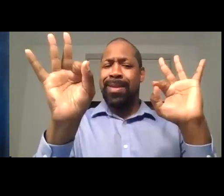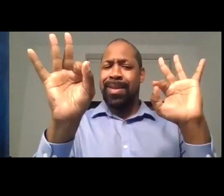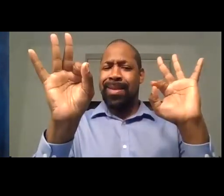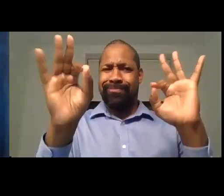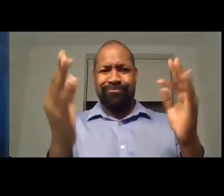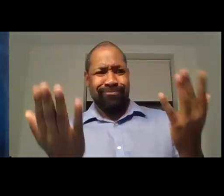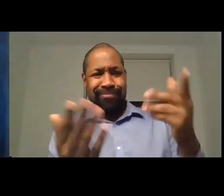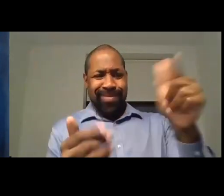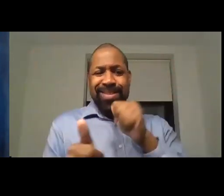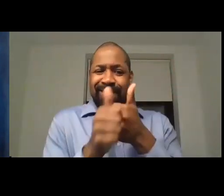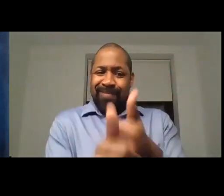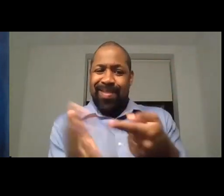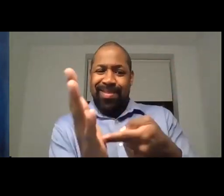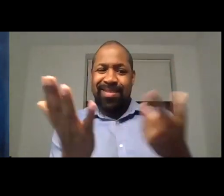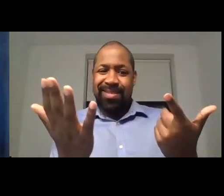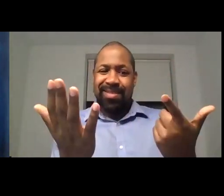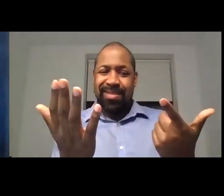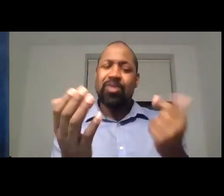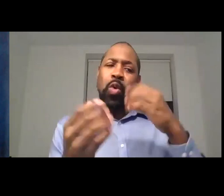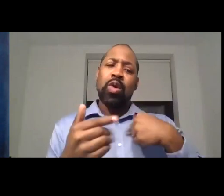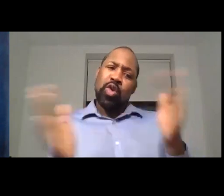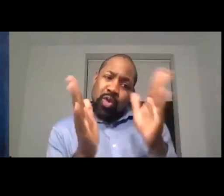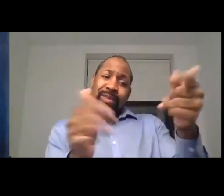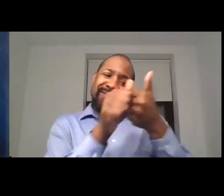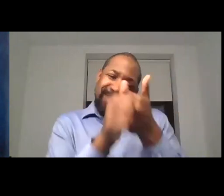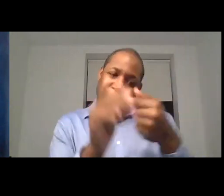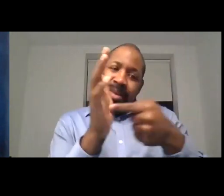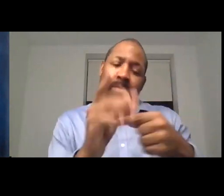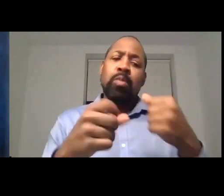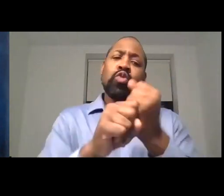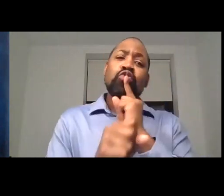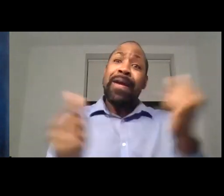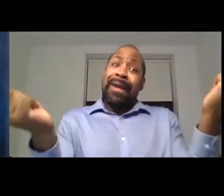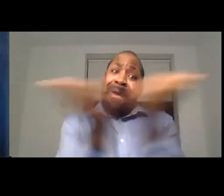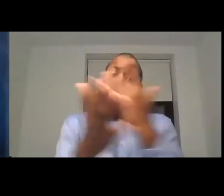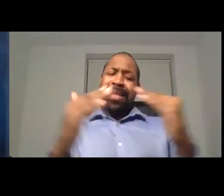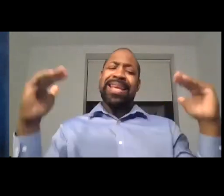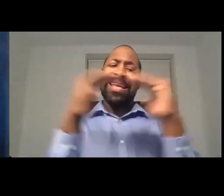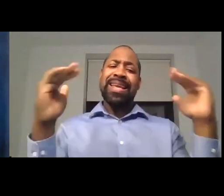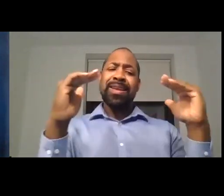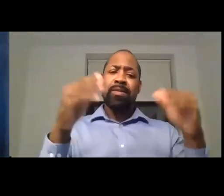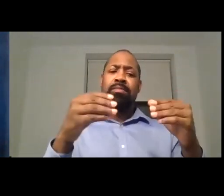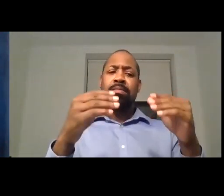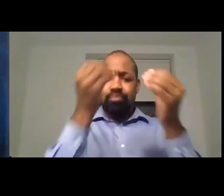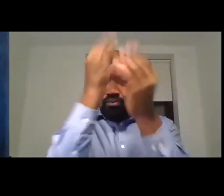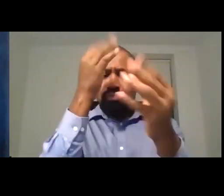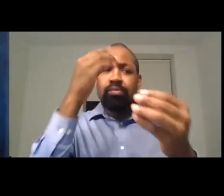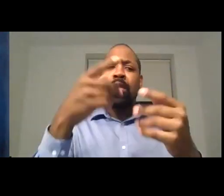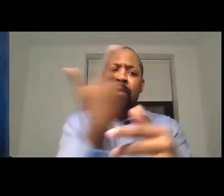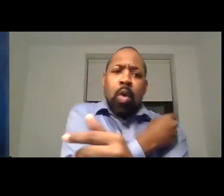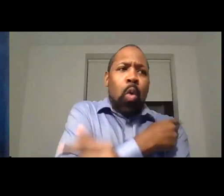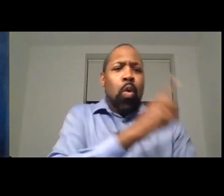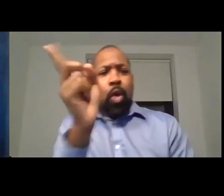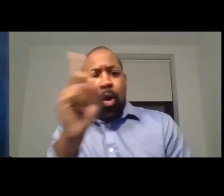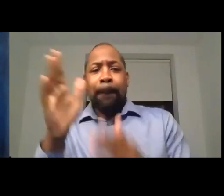for vaccines, and they should be free. So that's what it says. So we're encouraging them to follow their own protocol